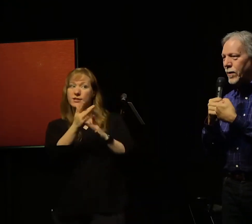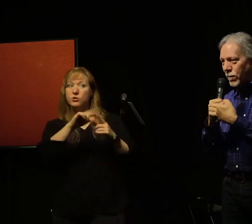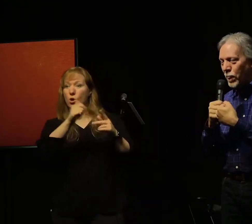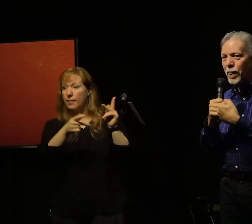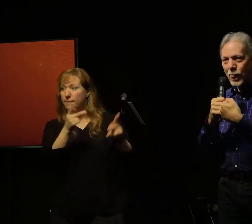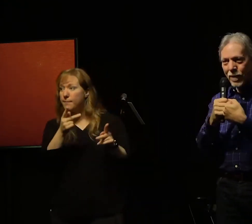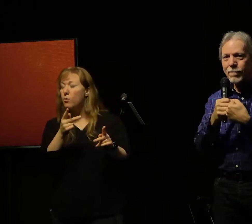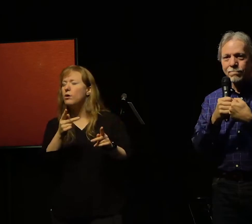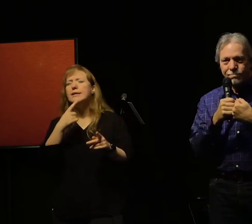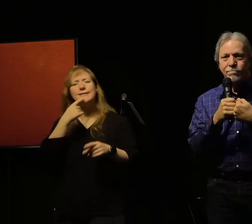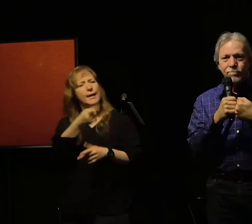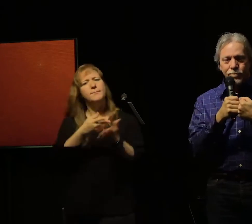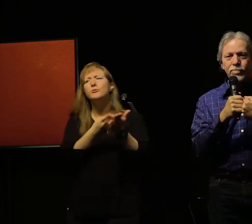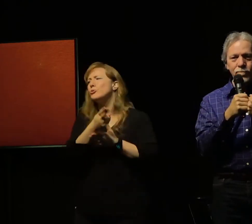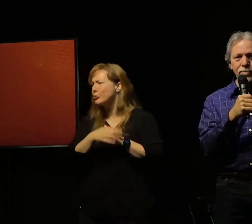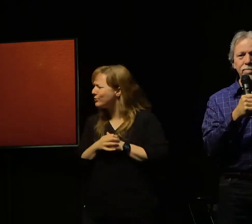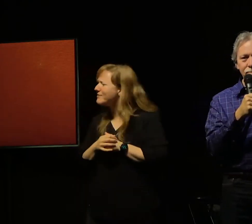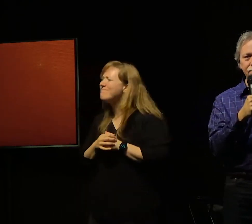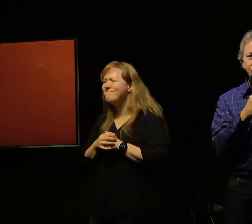is.